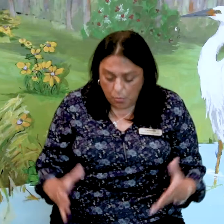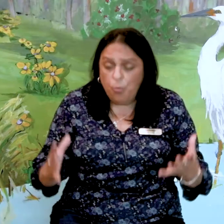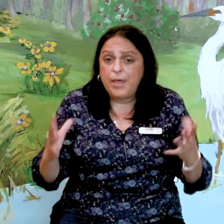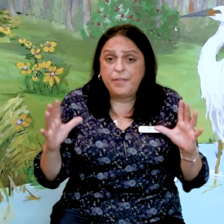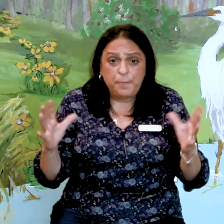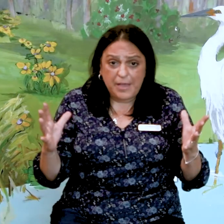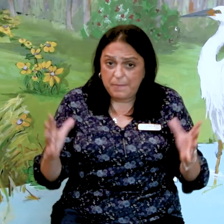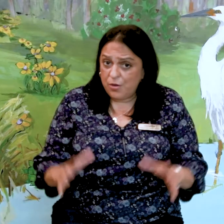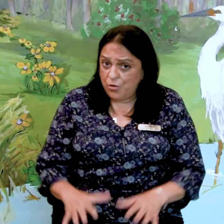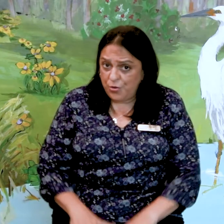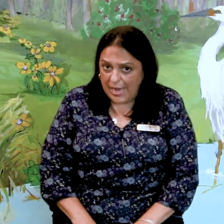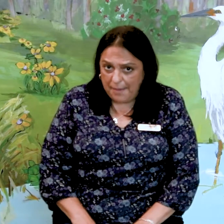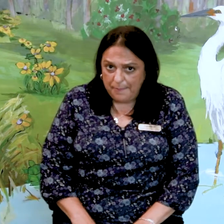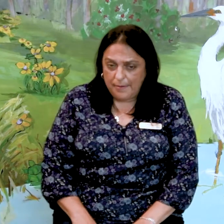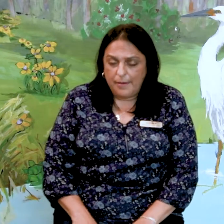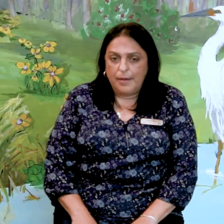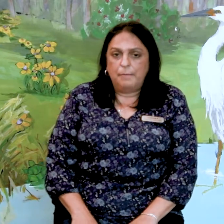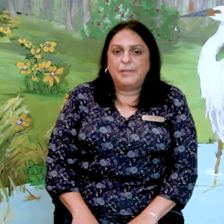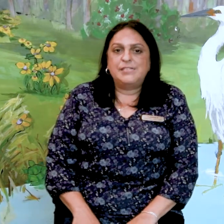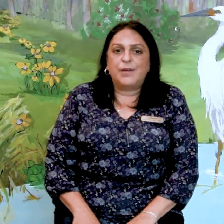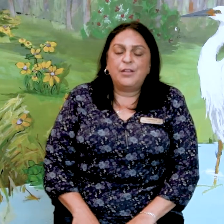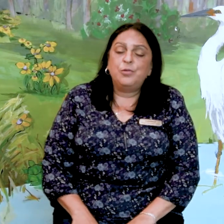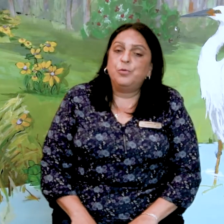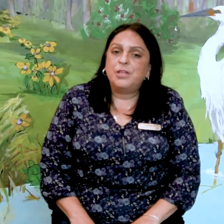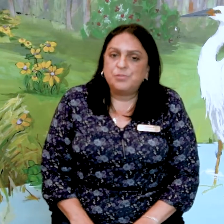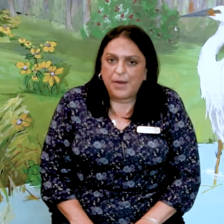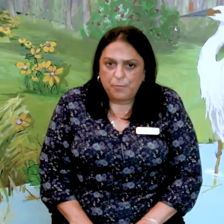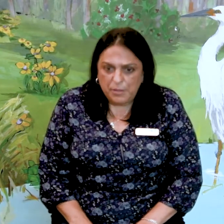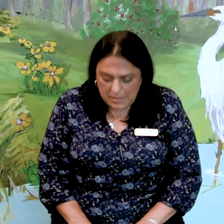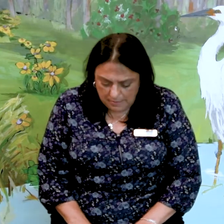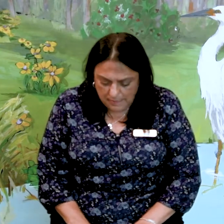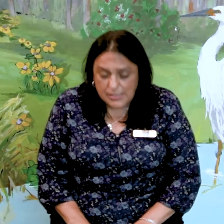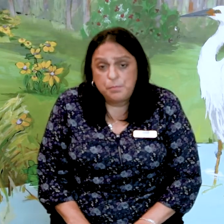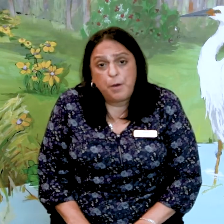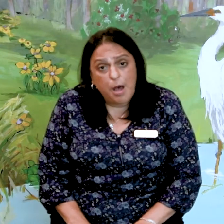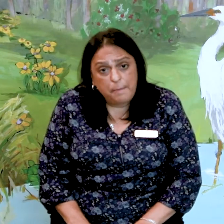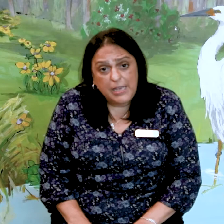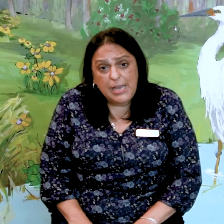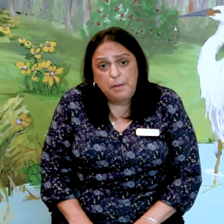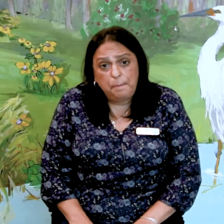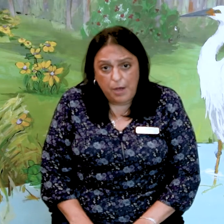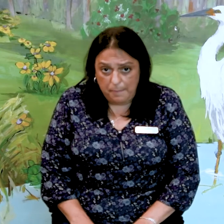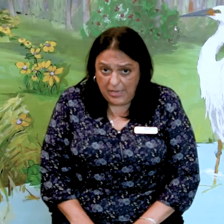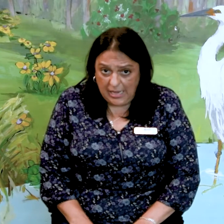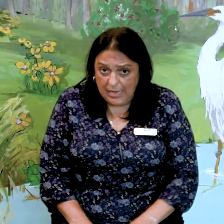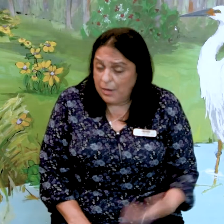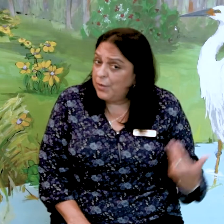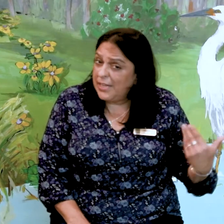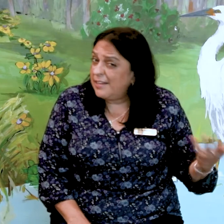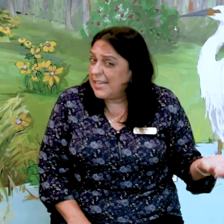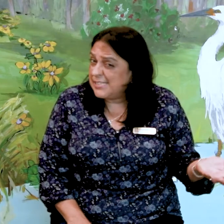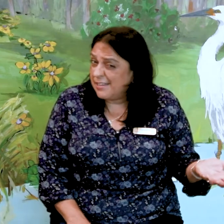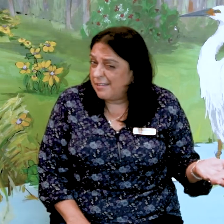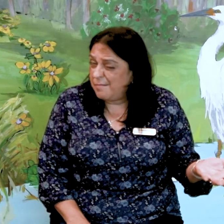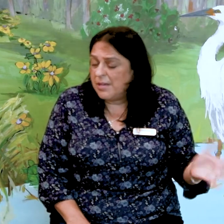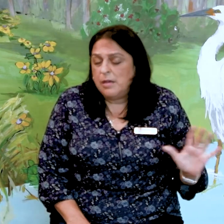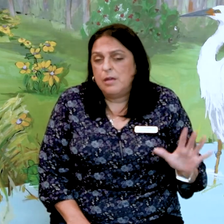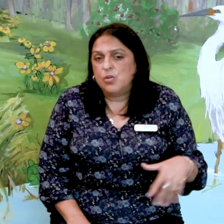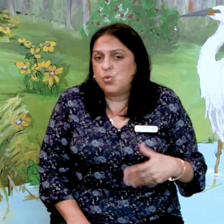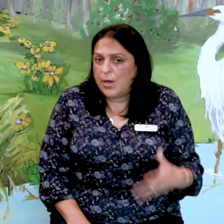With your baby on your lap, please try to do this rhyme with me. It's pumpkin, pumpkin. And we did it last time, so I hope